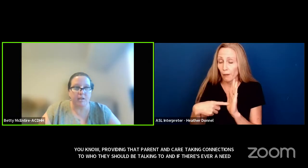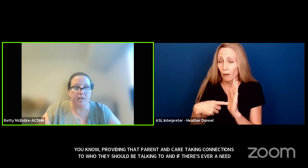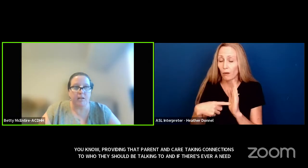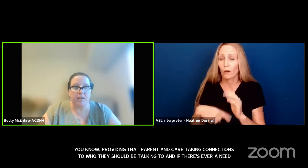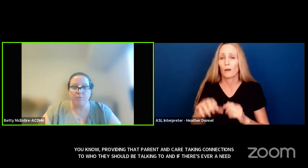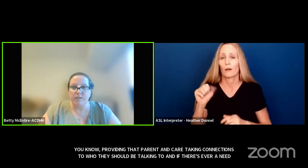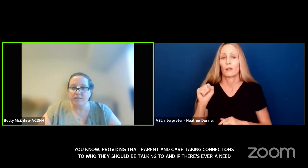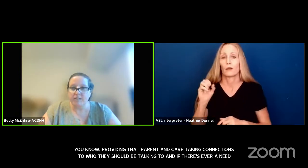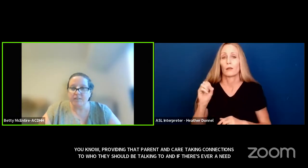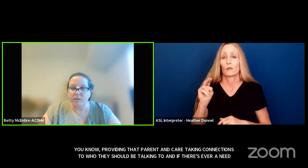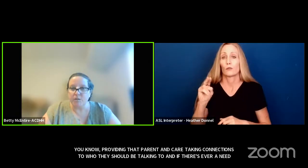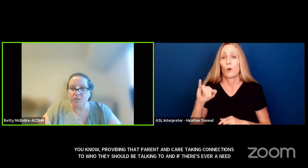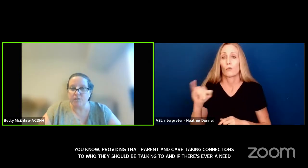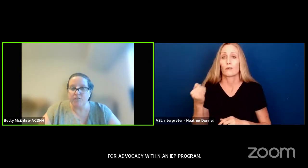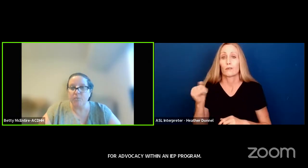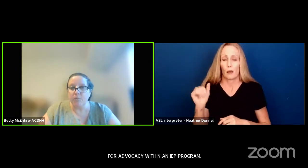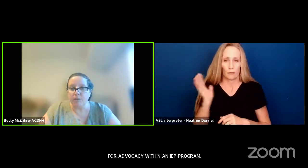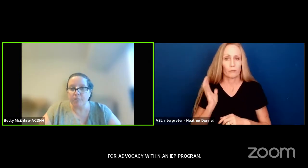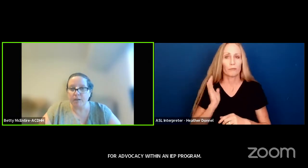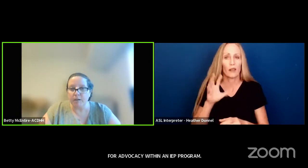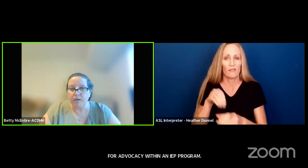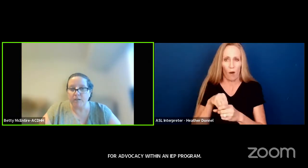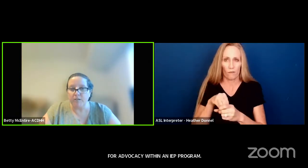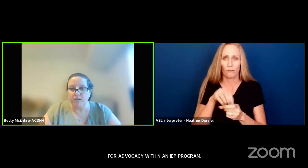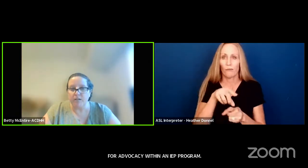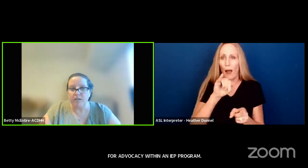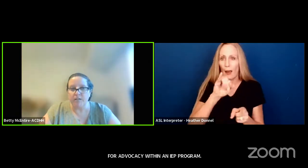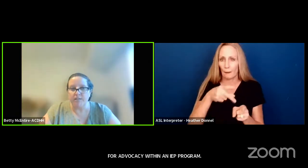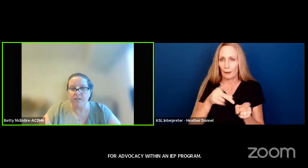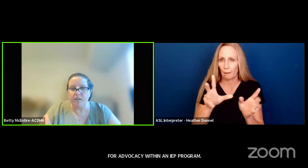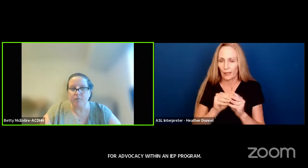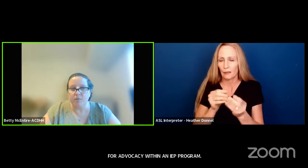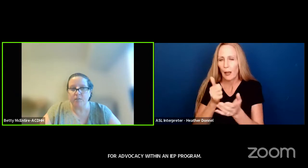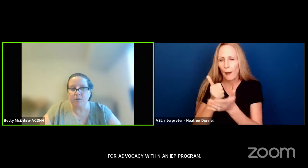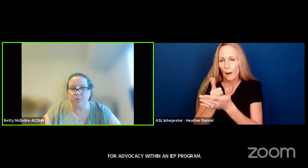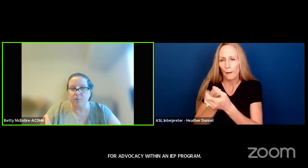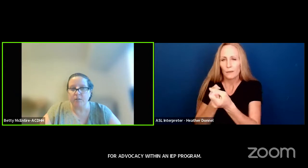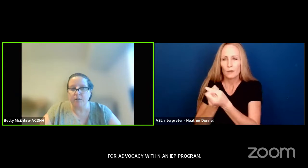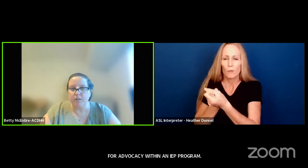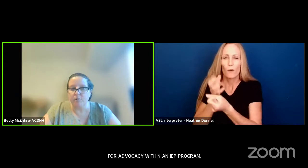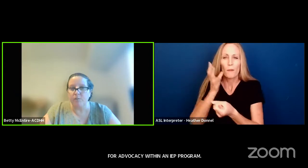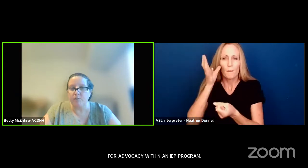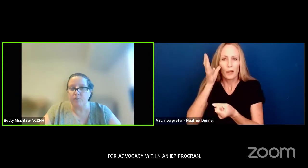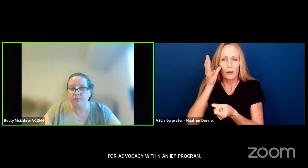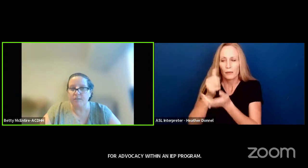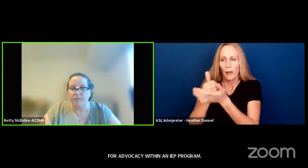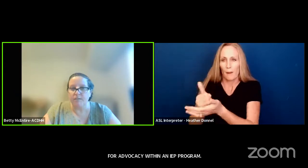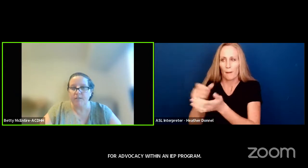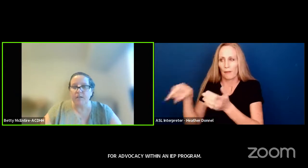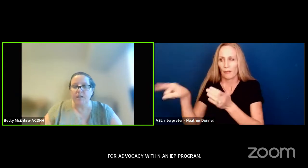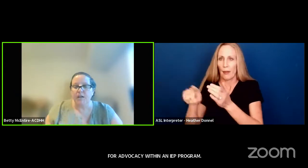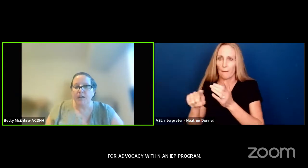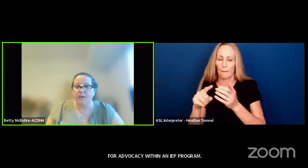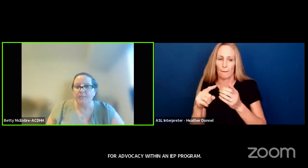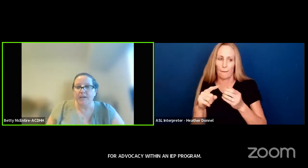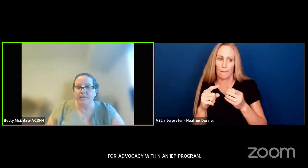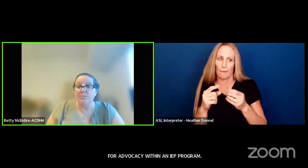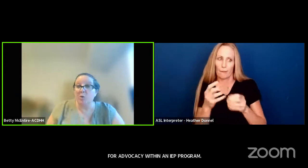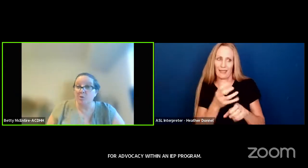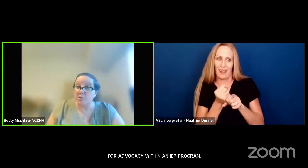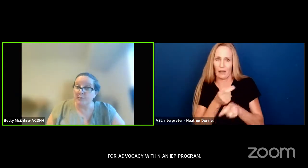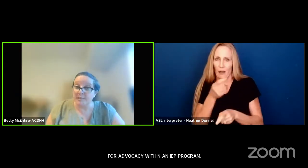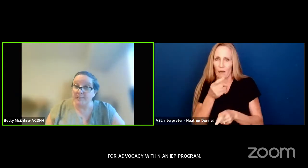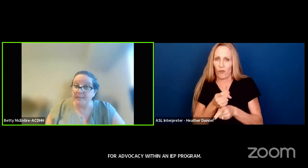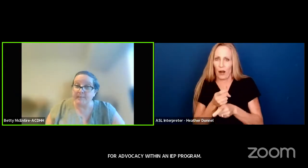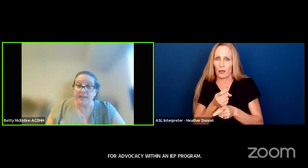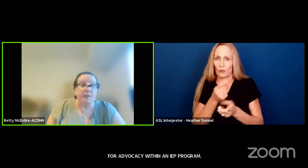has been present at those and just supporting parents and connecting them with the appropriate resources and